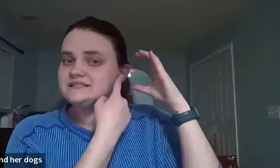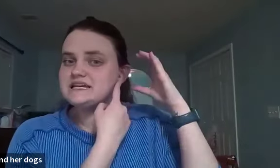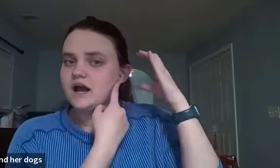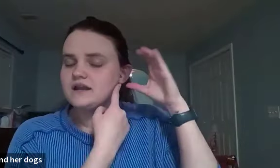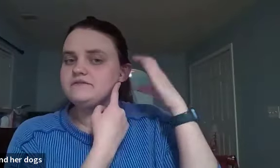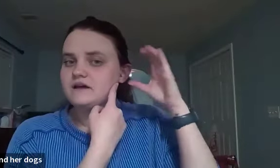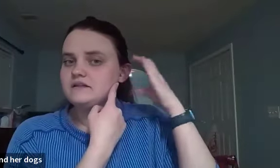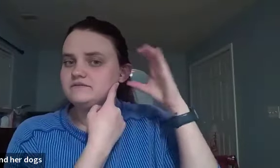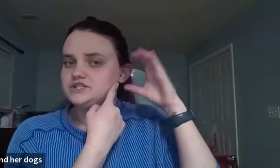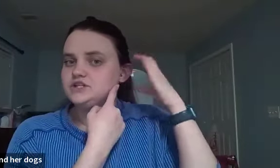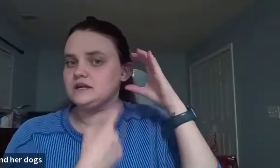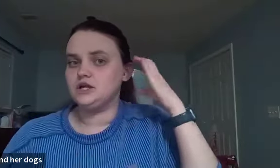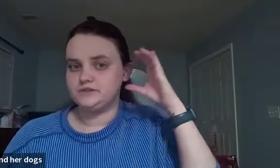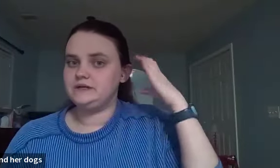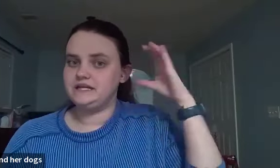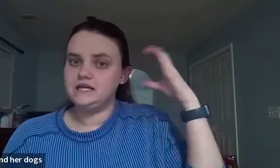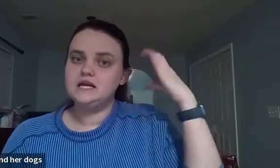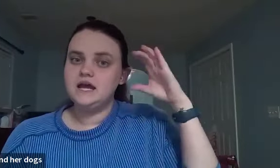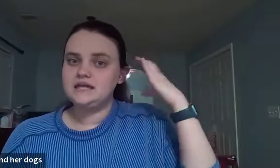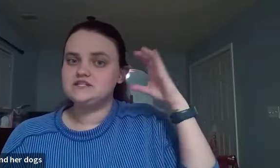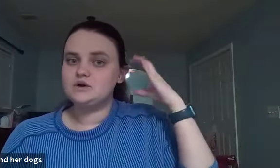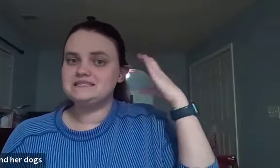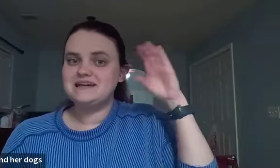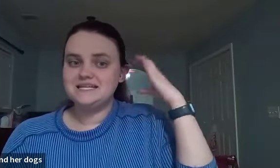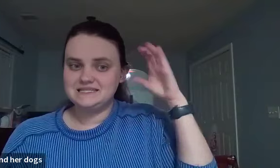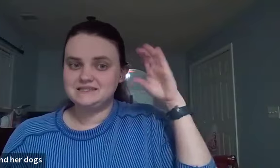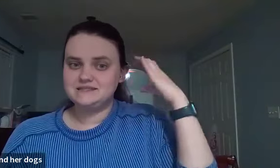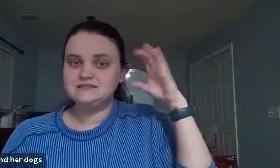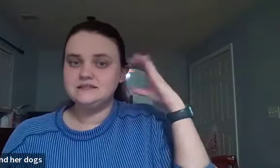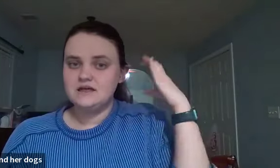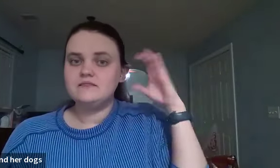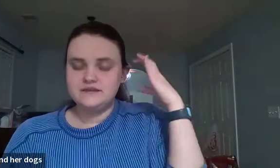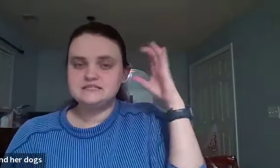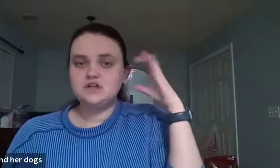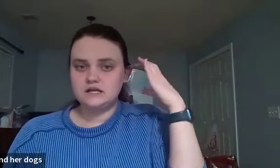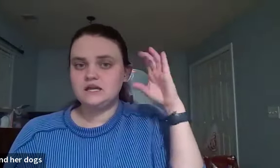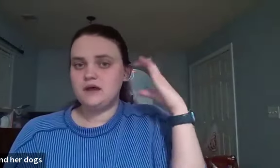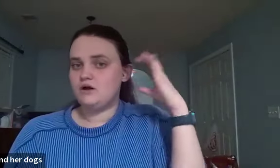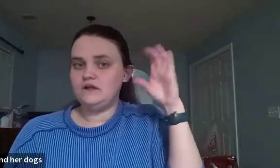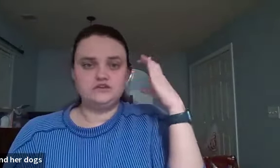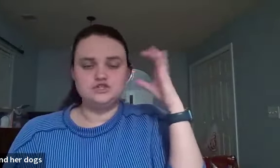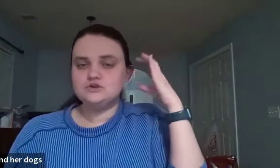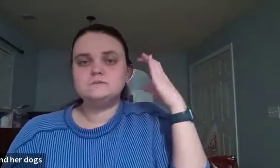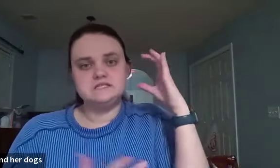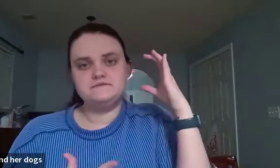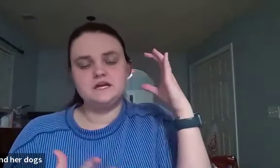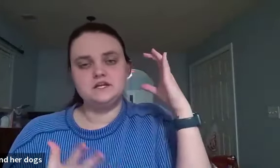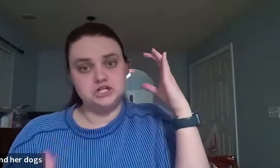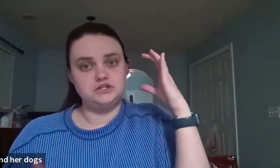like to say kind of that, like vision your ear between it. And so it's cousins. This is talking about like there's no specific gender